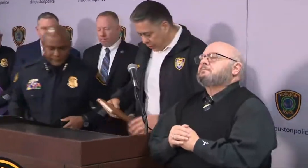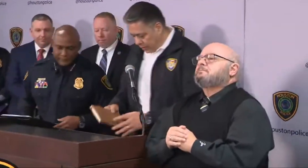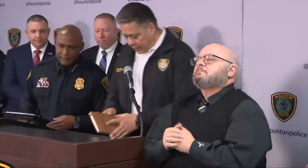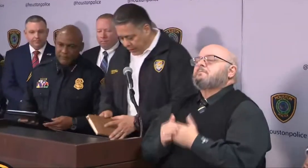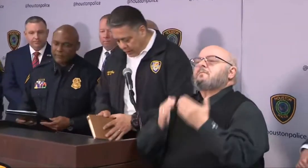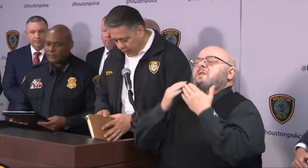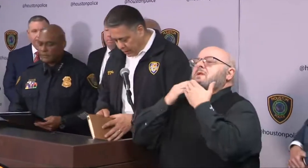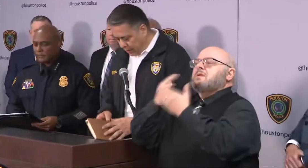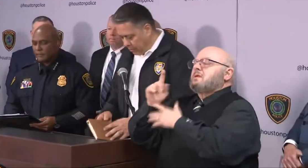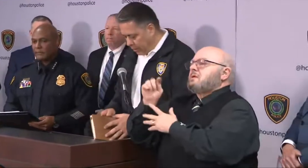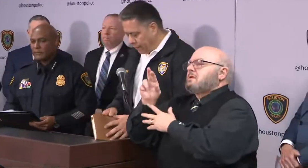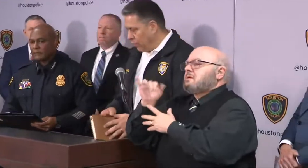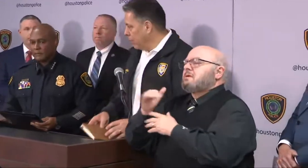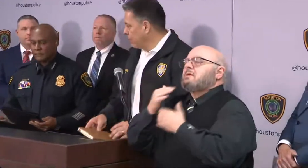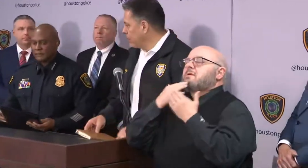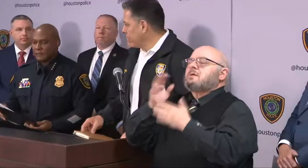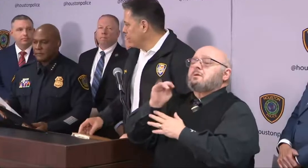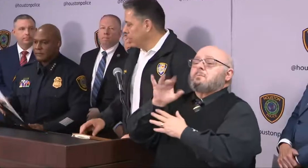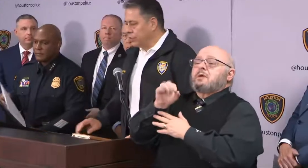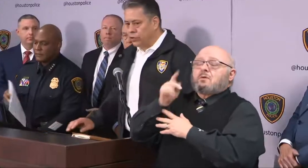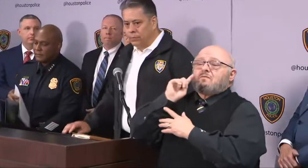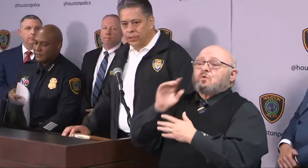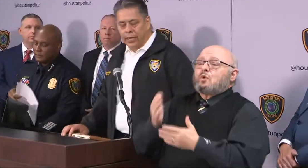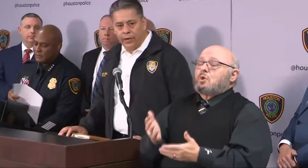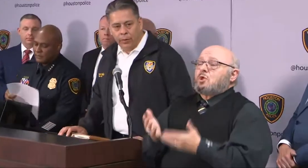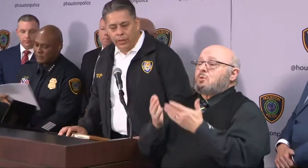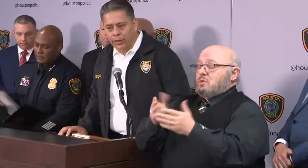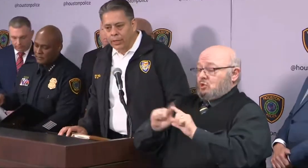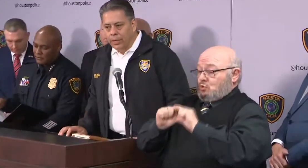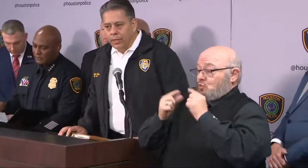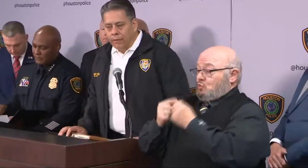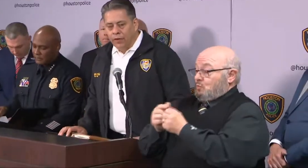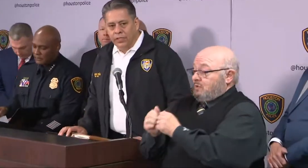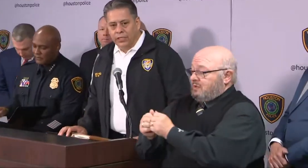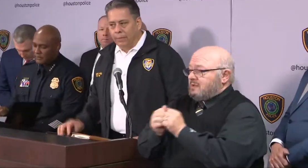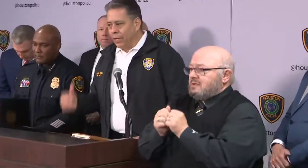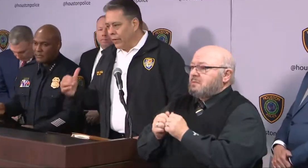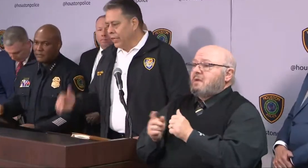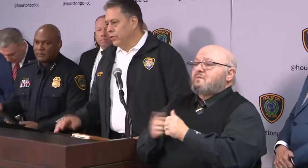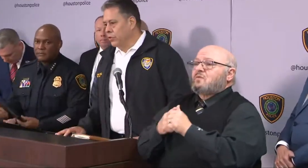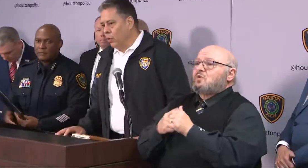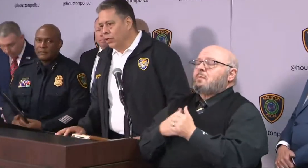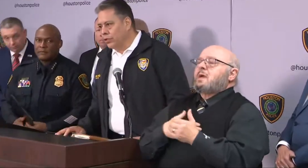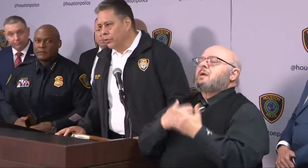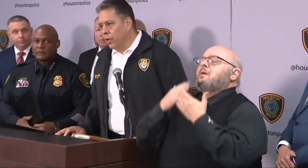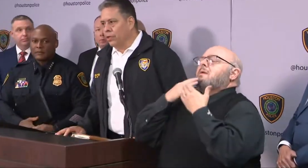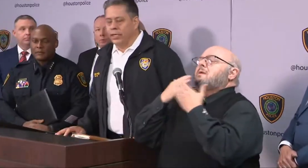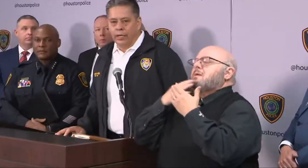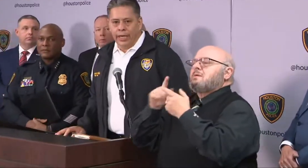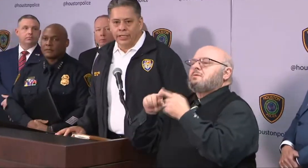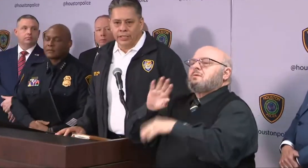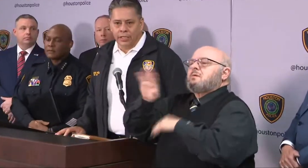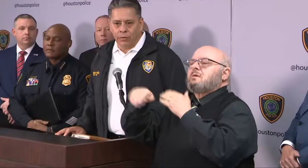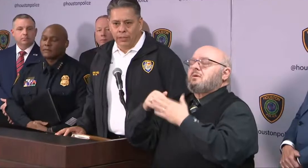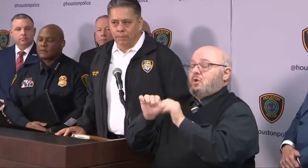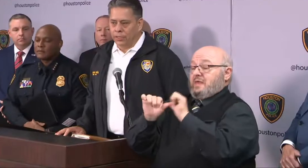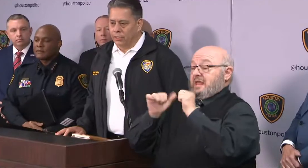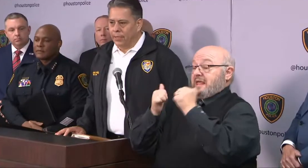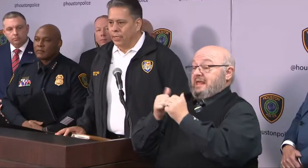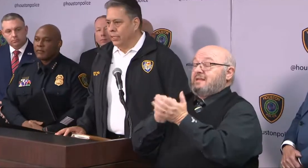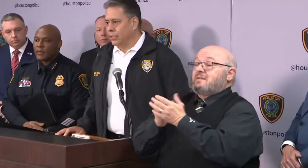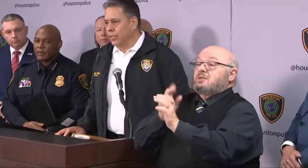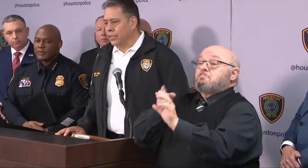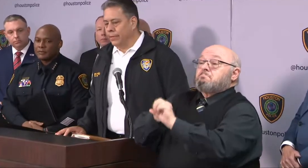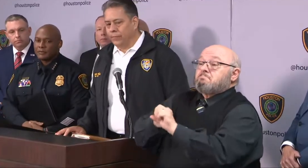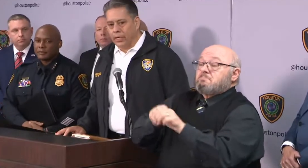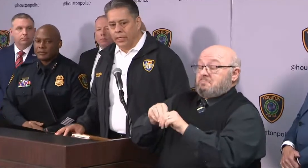Thank you, Troy. And thank you, Mayor, for bringing this group together. I want to first extend my gratitude as well to all the agencies that